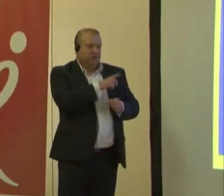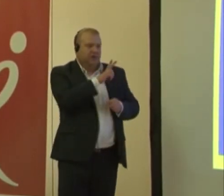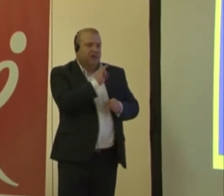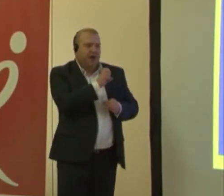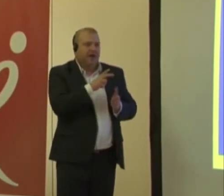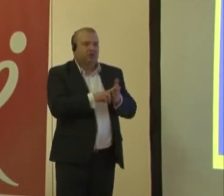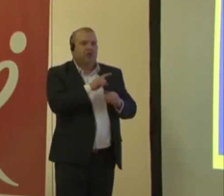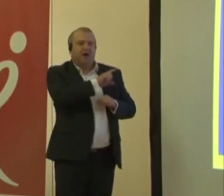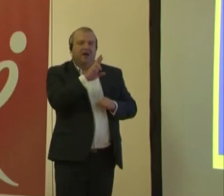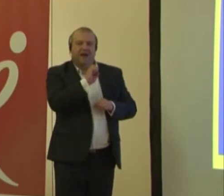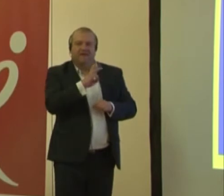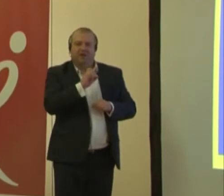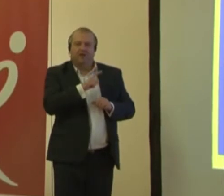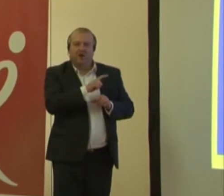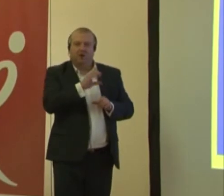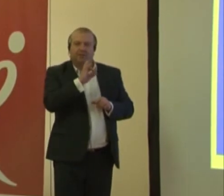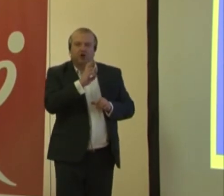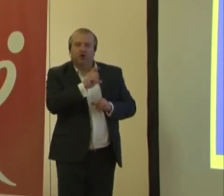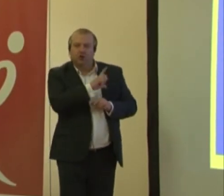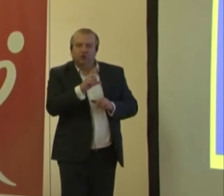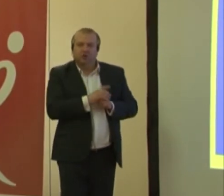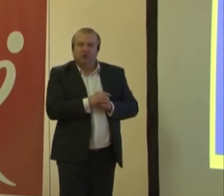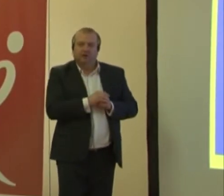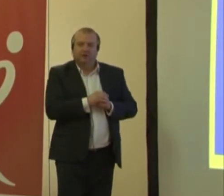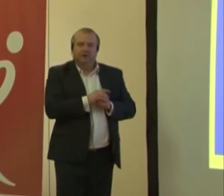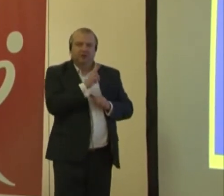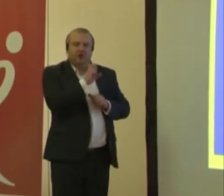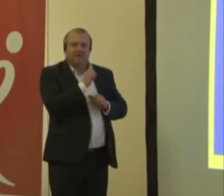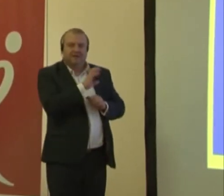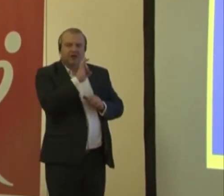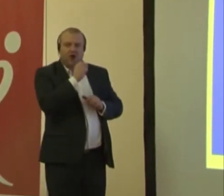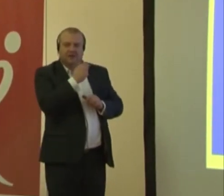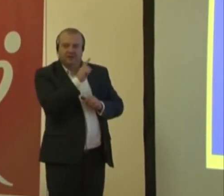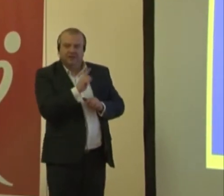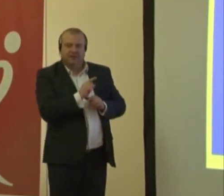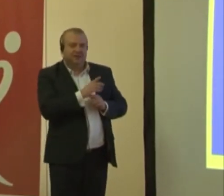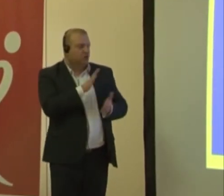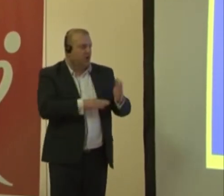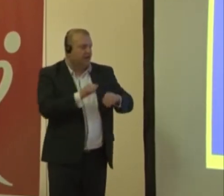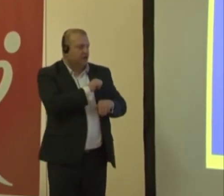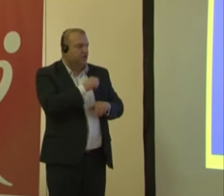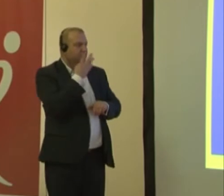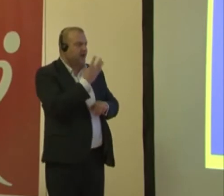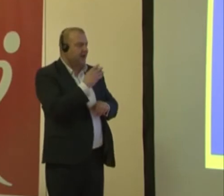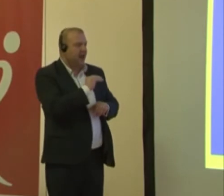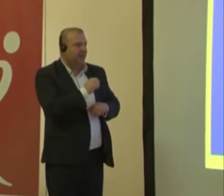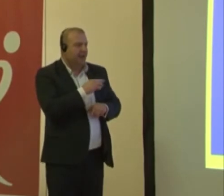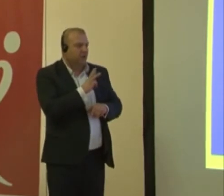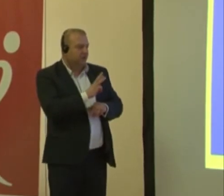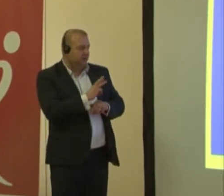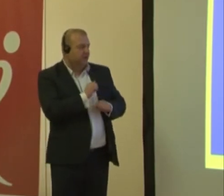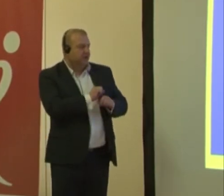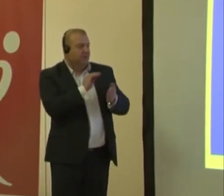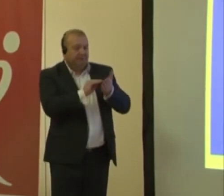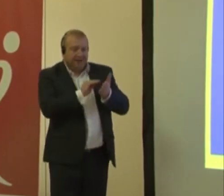UN Convention consists of 4 different elements. One is signing the UN Convention, the second is